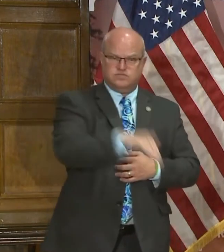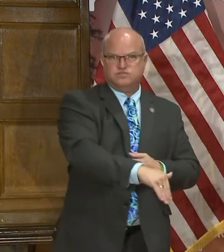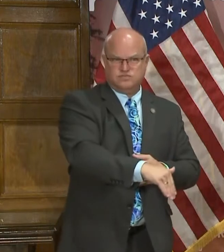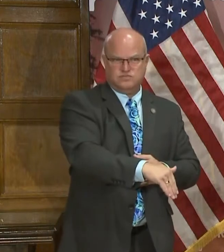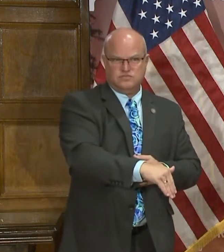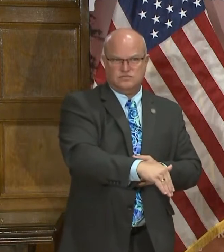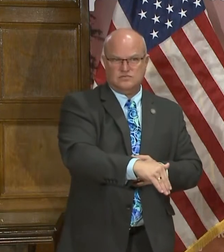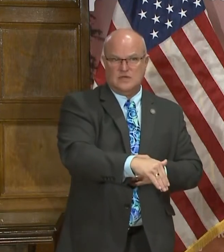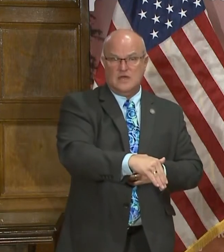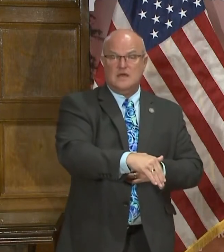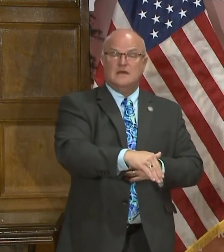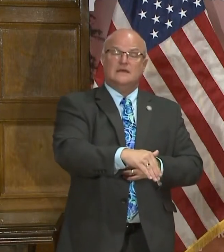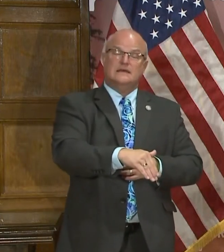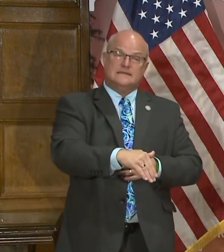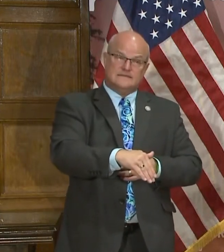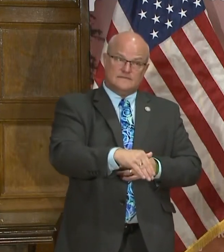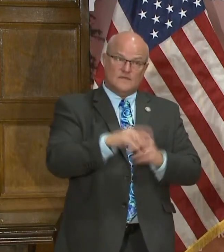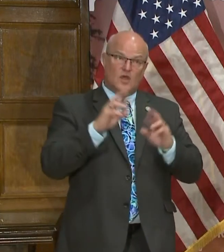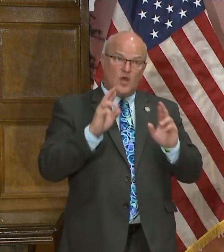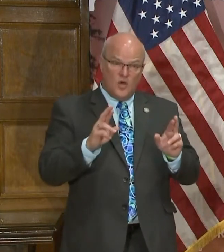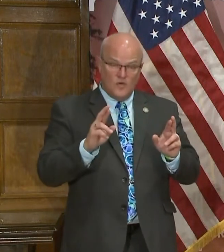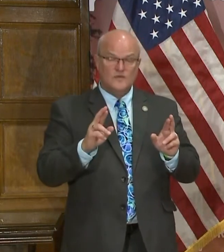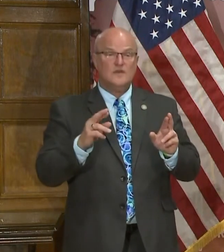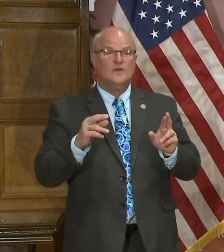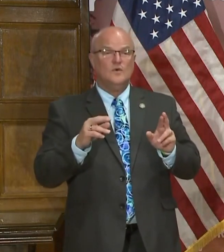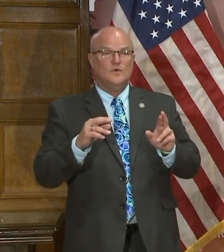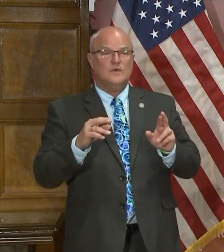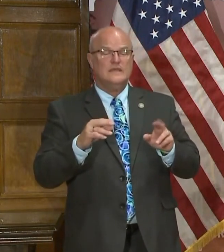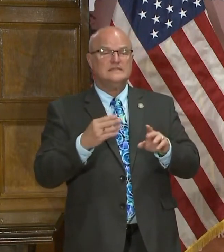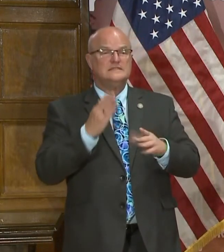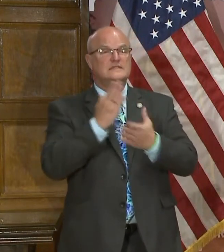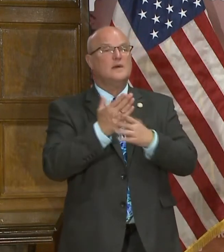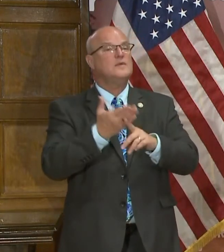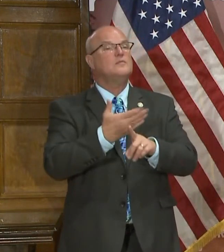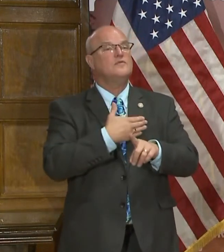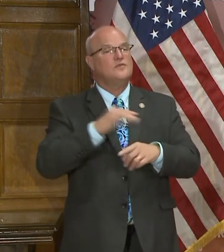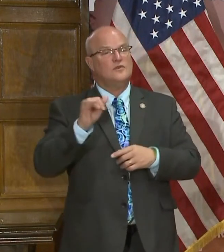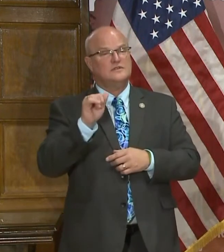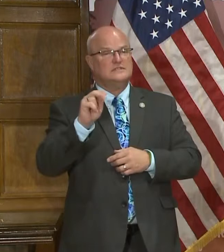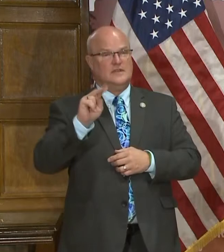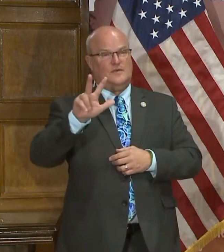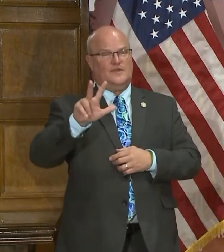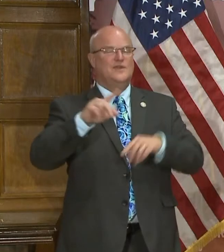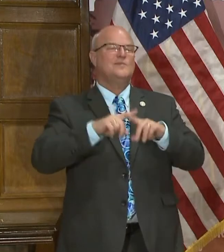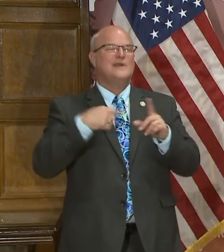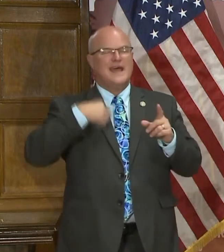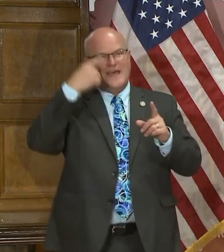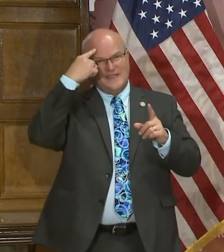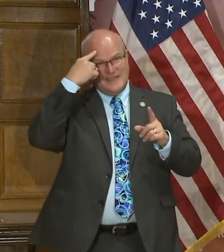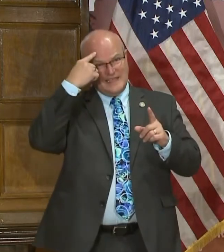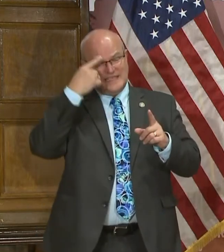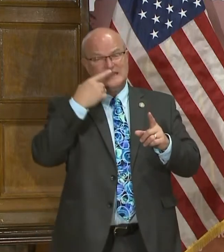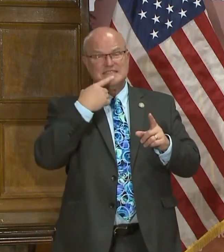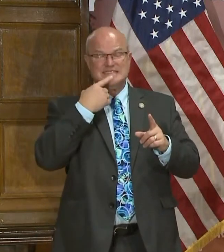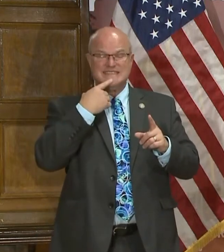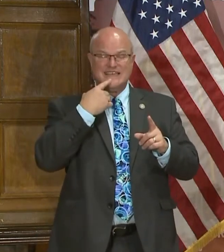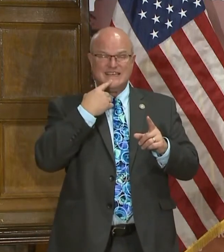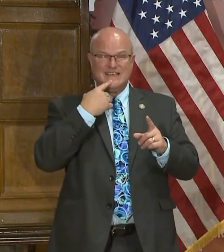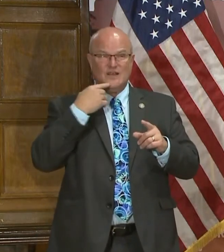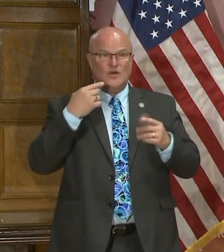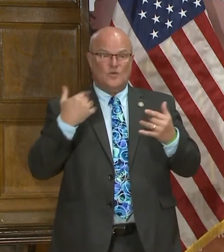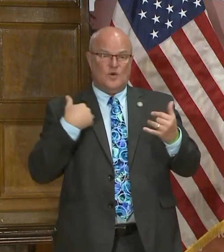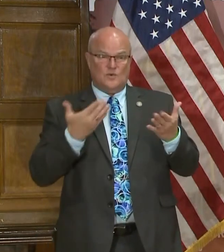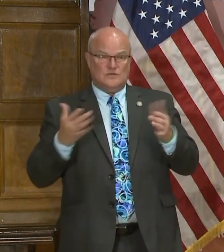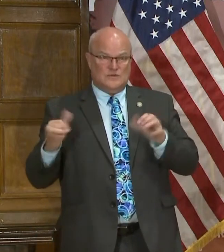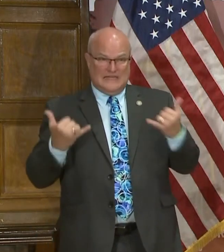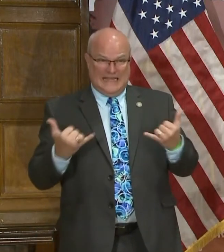down, hopefully we can lift that before then. But I think it's safe to say on the trajectory we're on